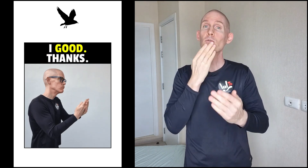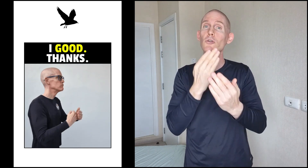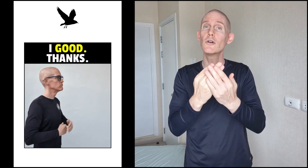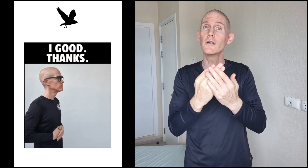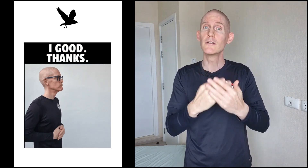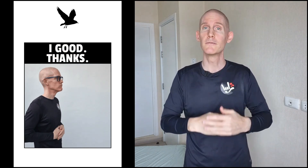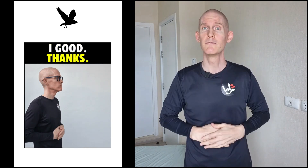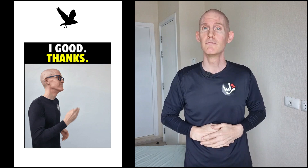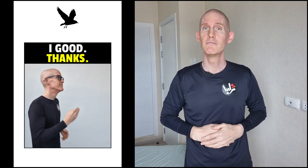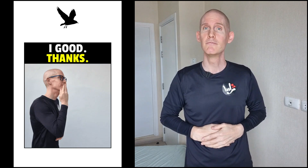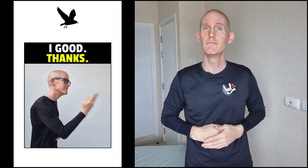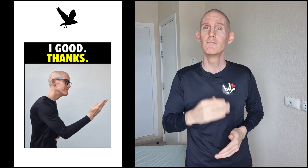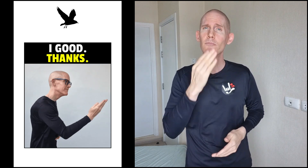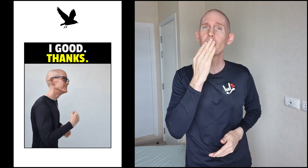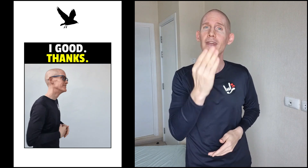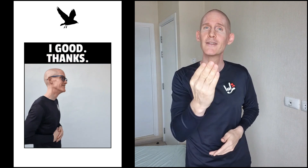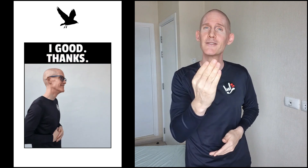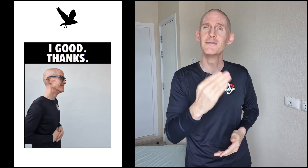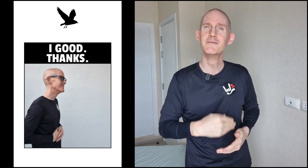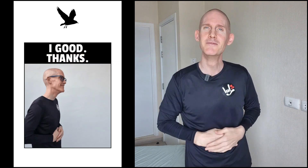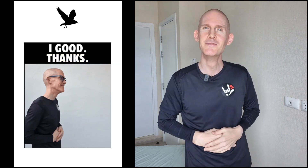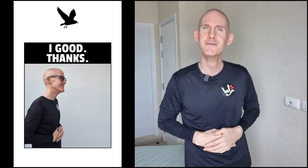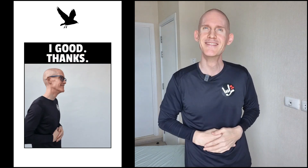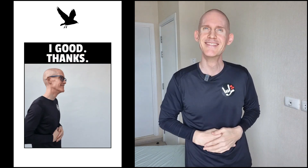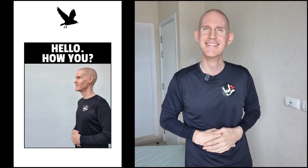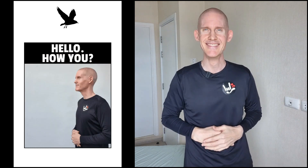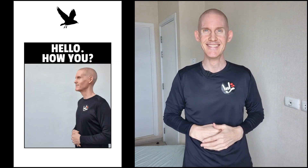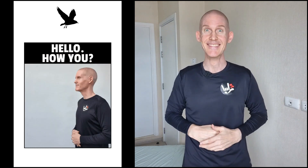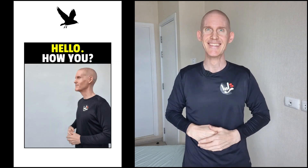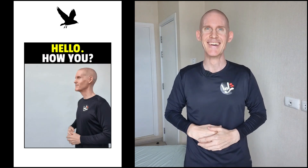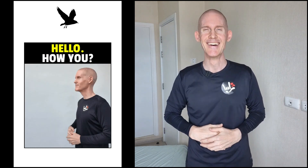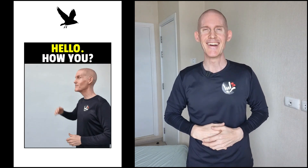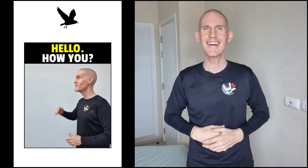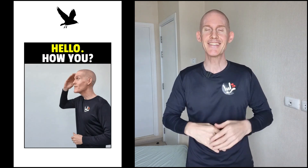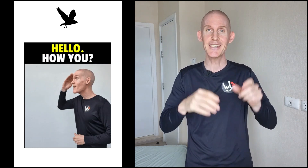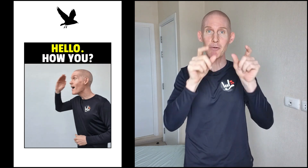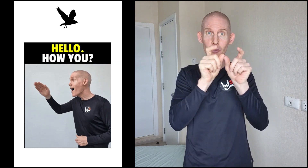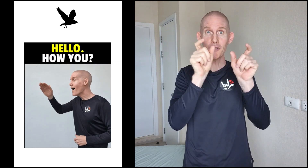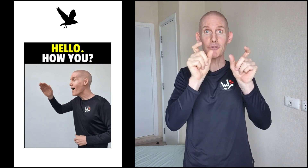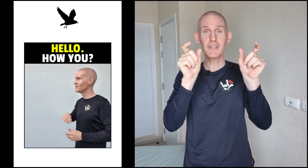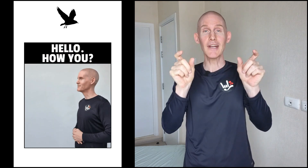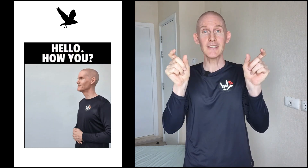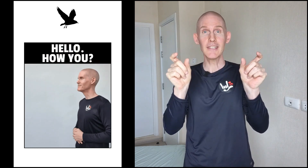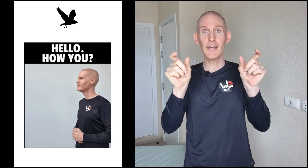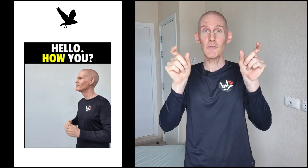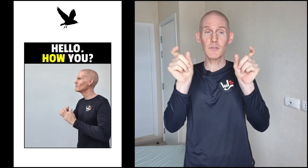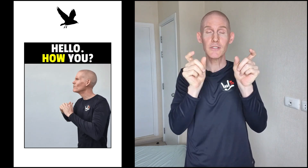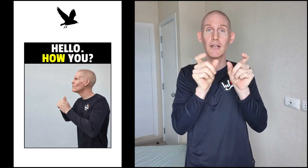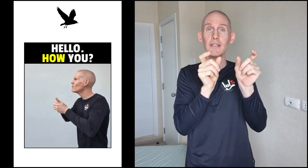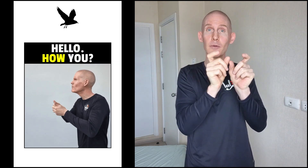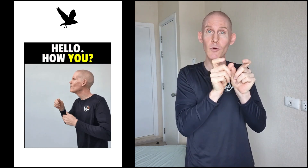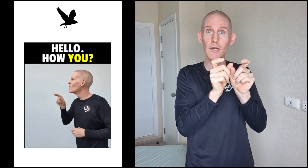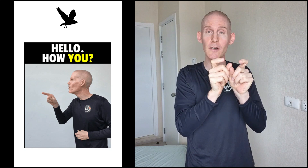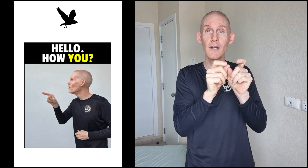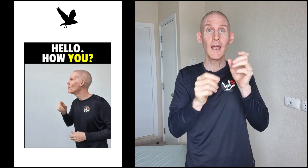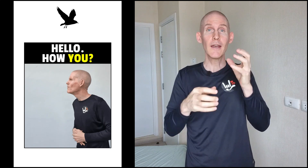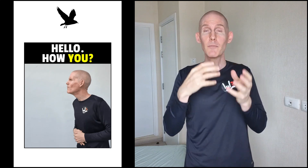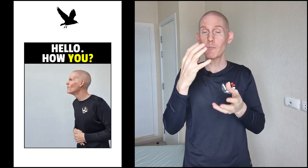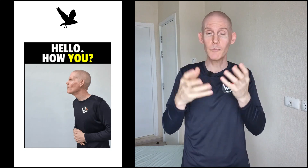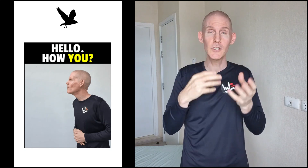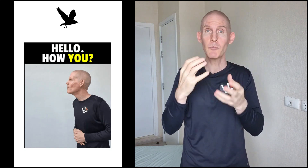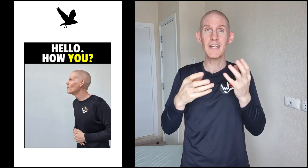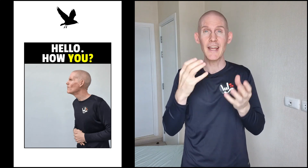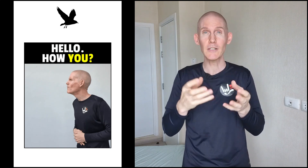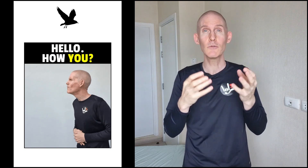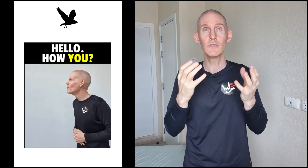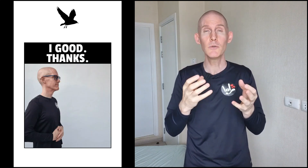I, good, thanks. All right, you see, we're putting those signs together and we're signing them quicker,